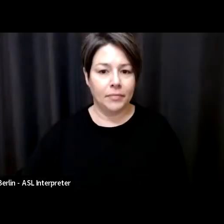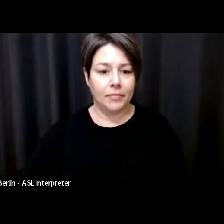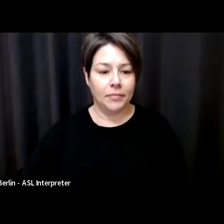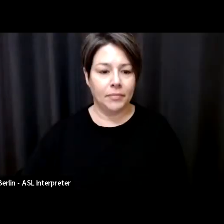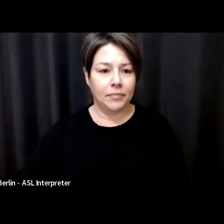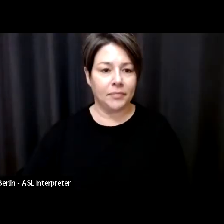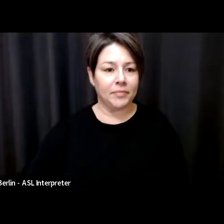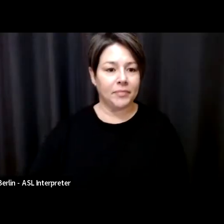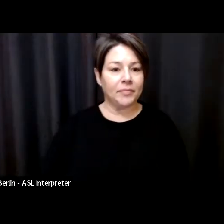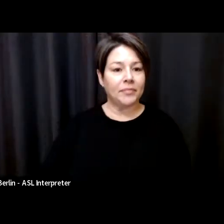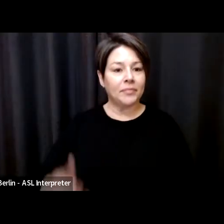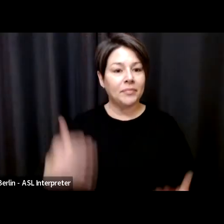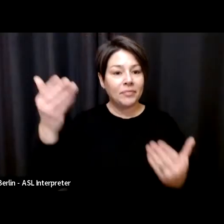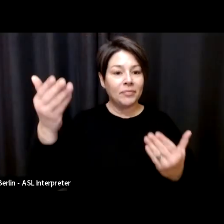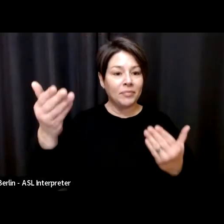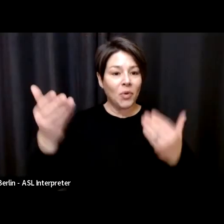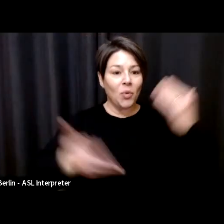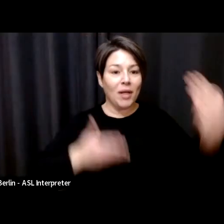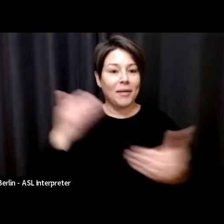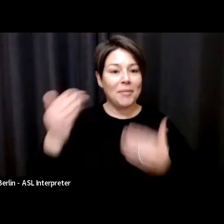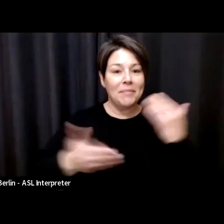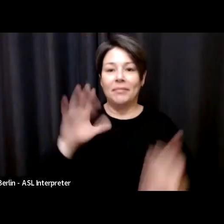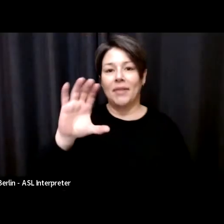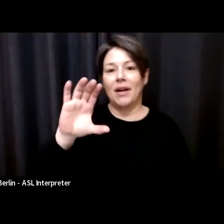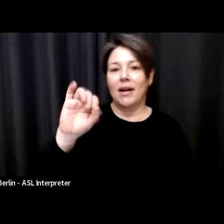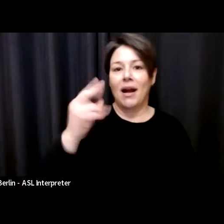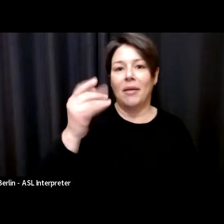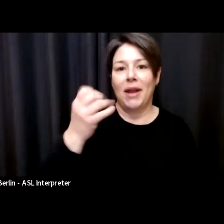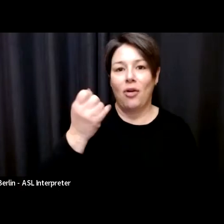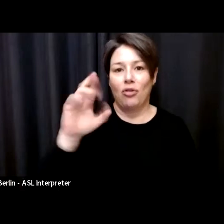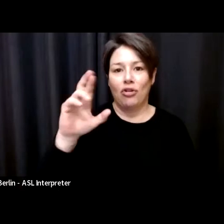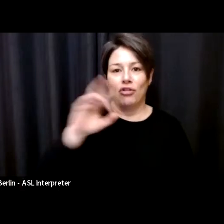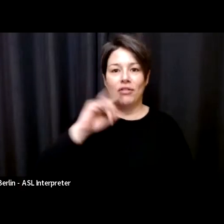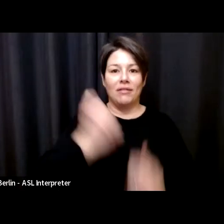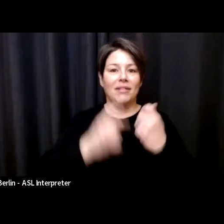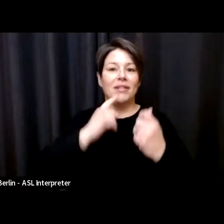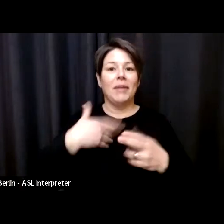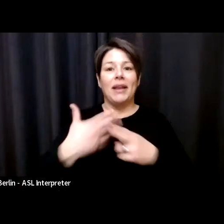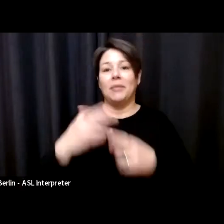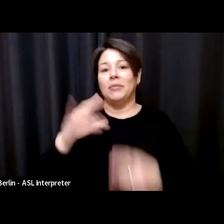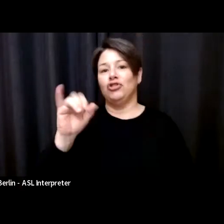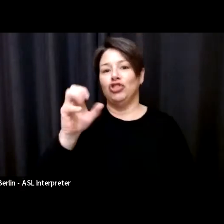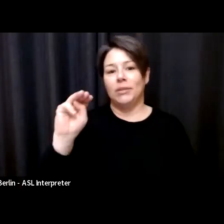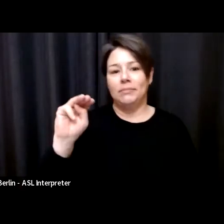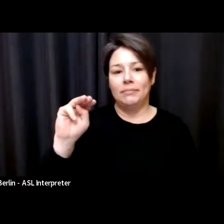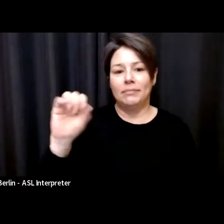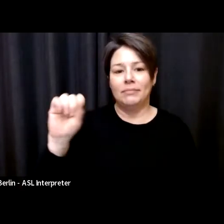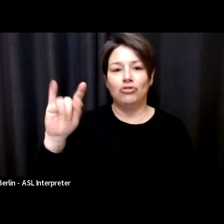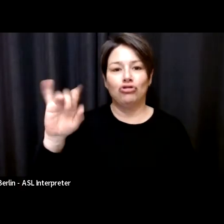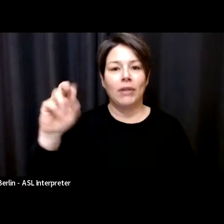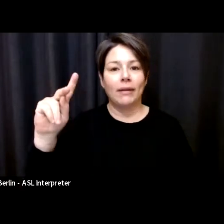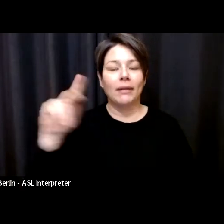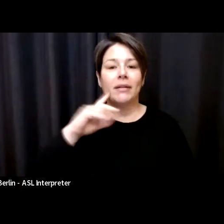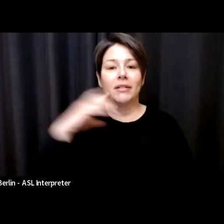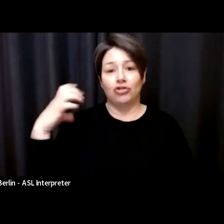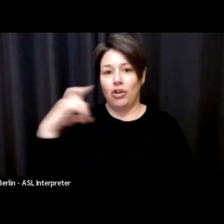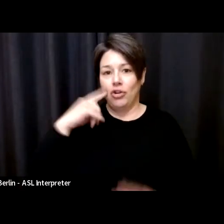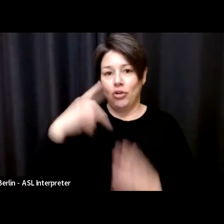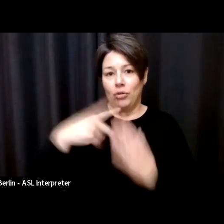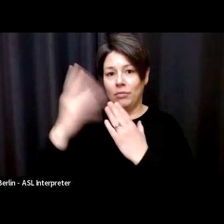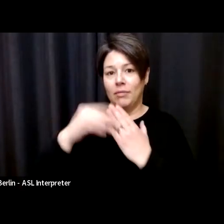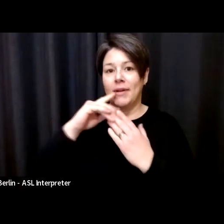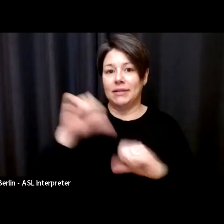Welcome to Common Hour, everyone. My name is Jim Strick. I'm chair of the program in